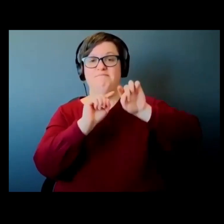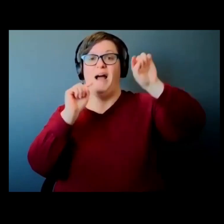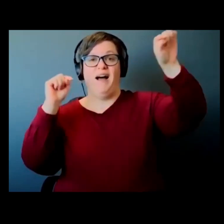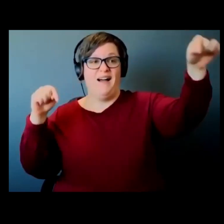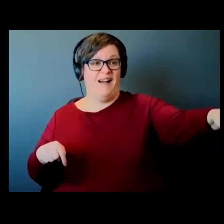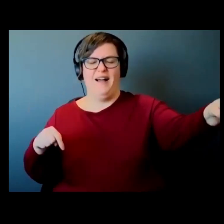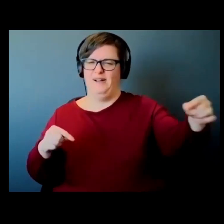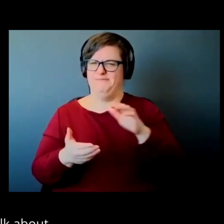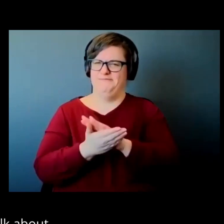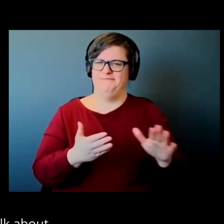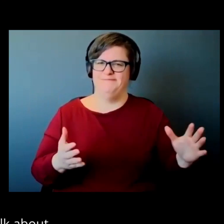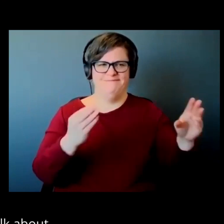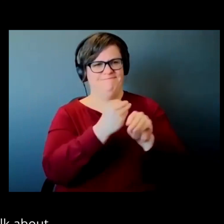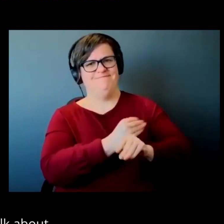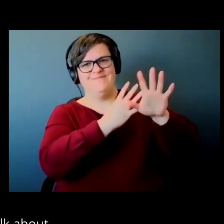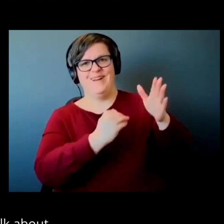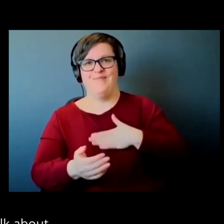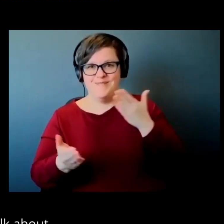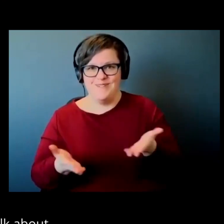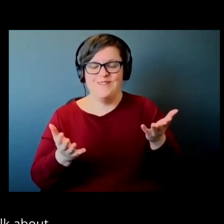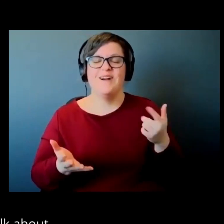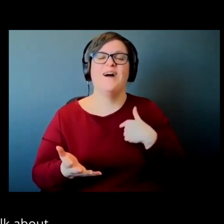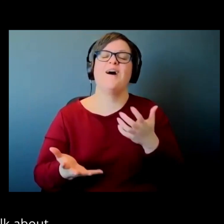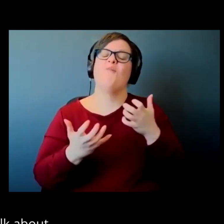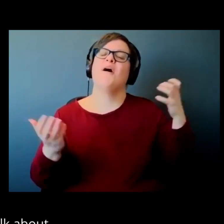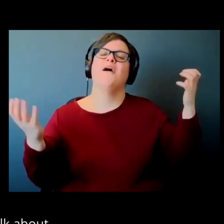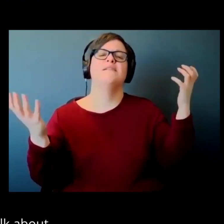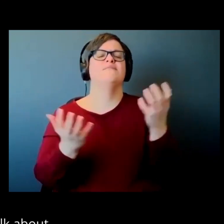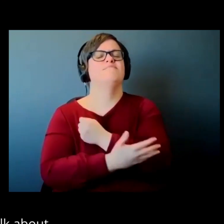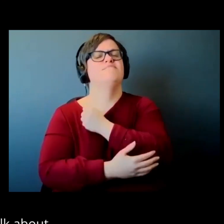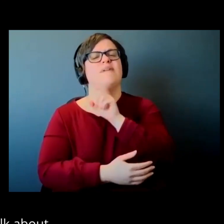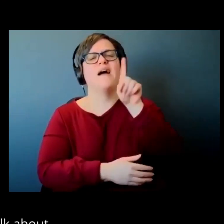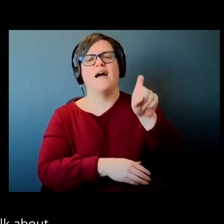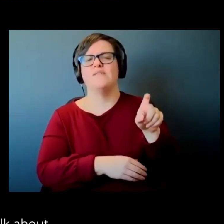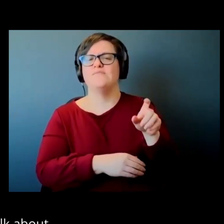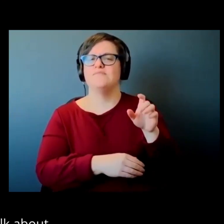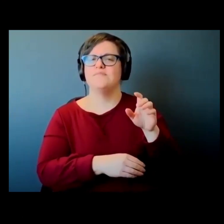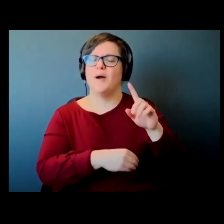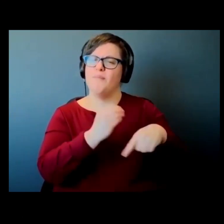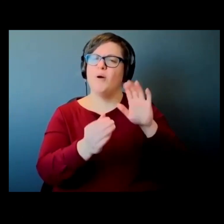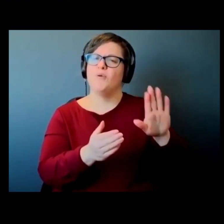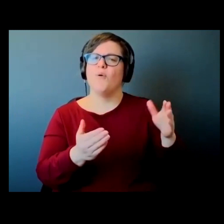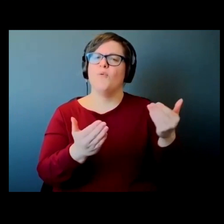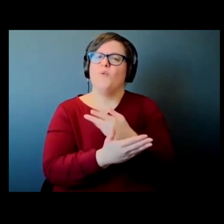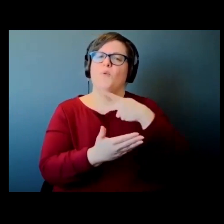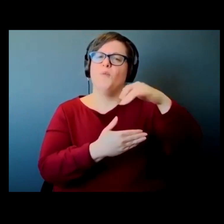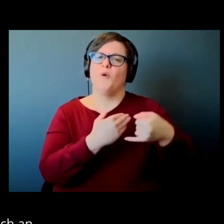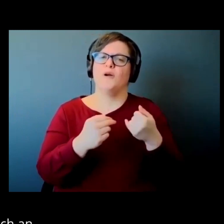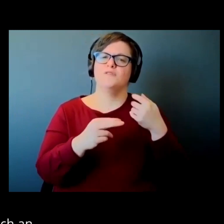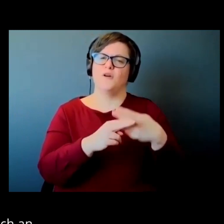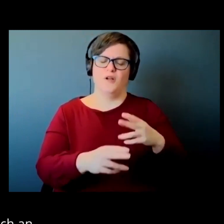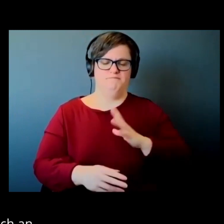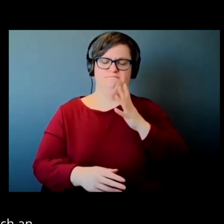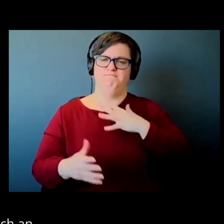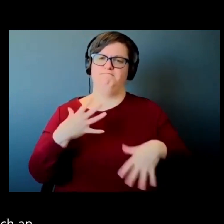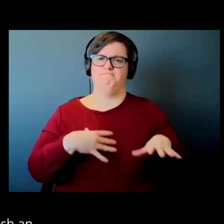here. Just wanted to talk about your new project, Overdressed. And it's